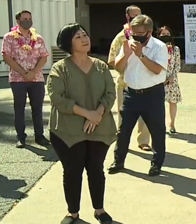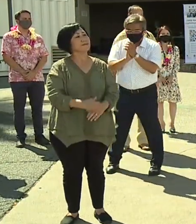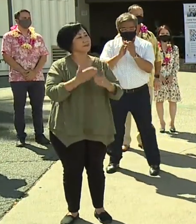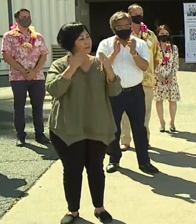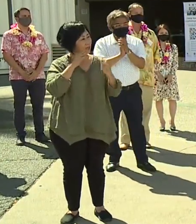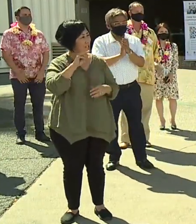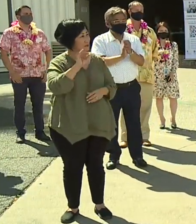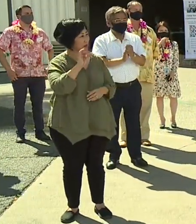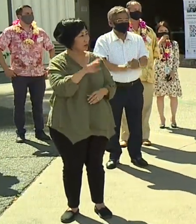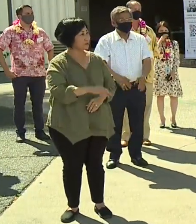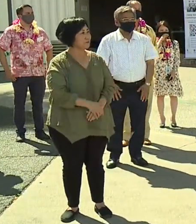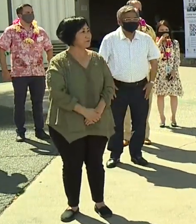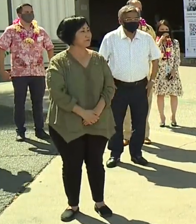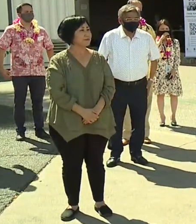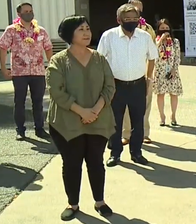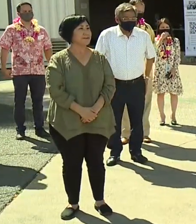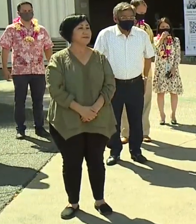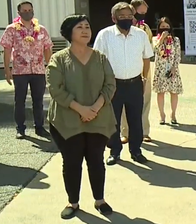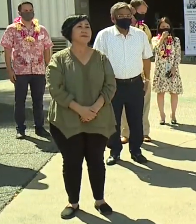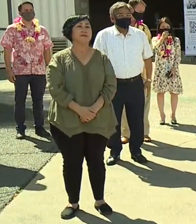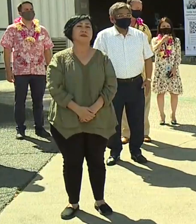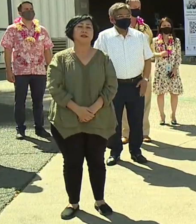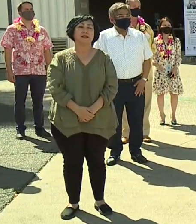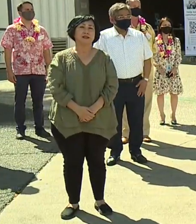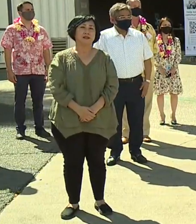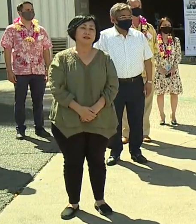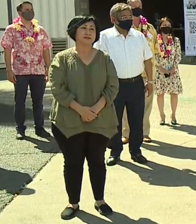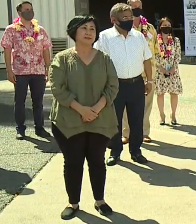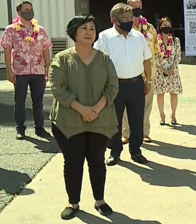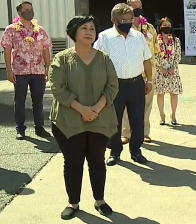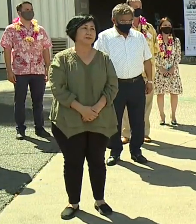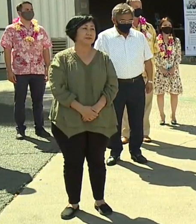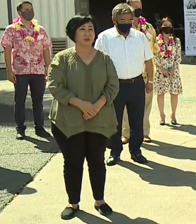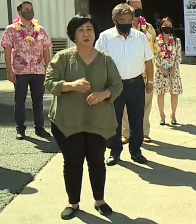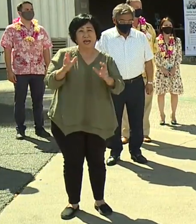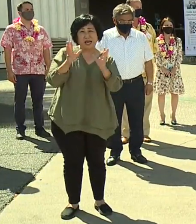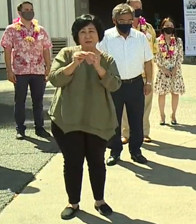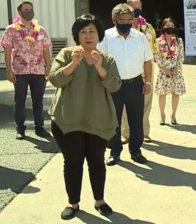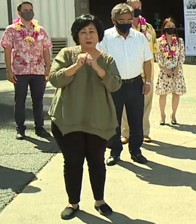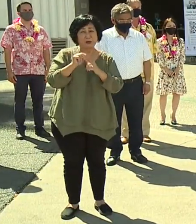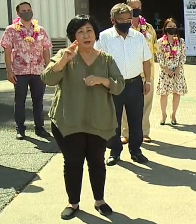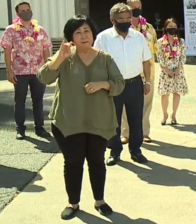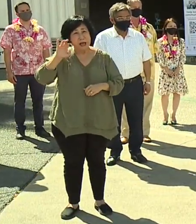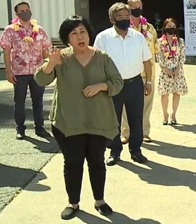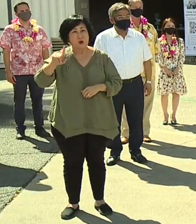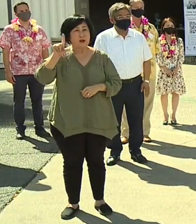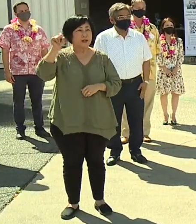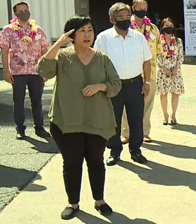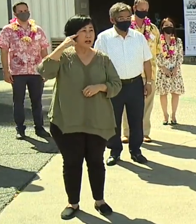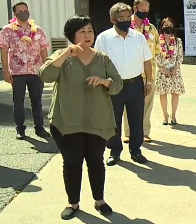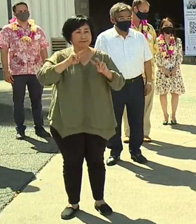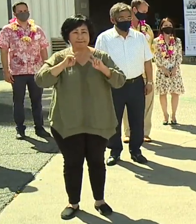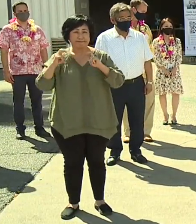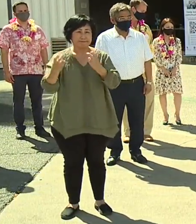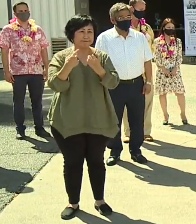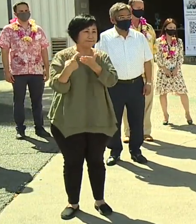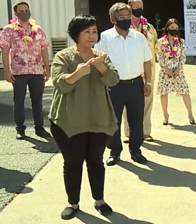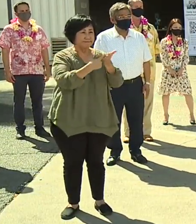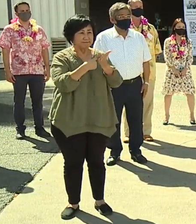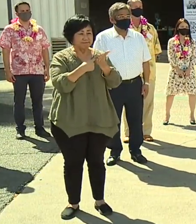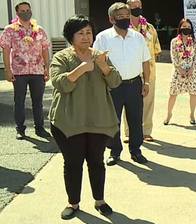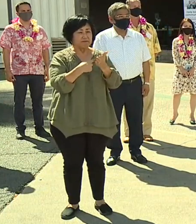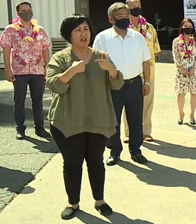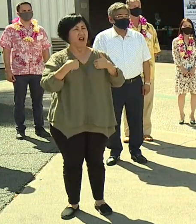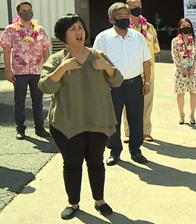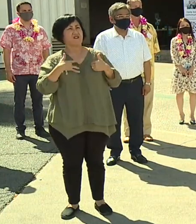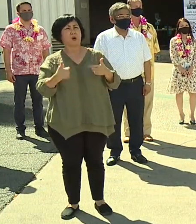Thank you, Mayor. You know, when we had the meetings with the mayor and the governor, I was impressed